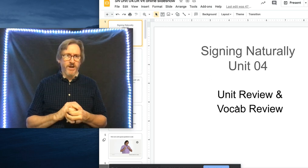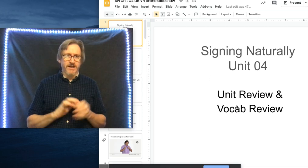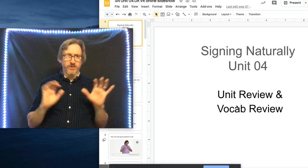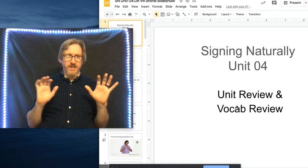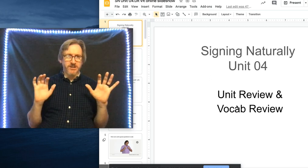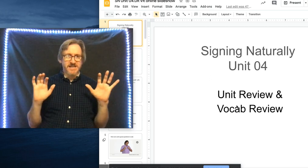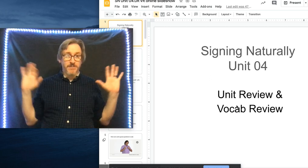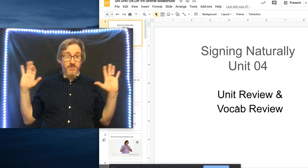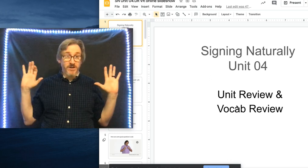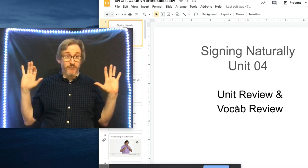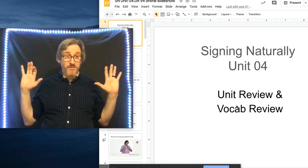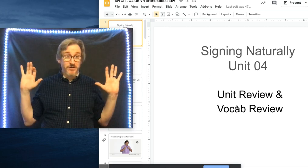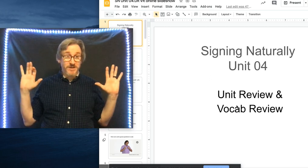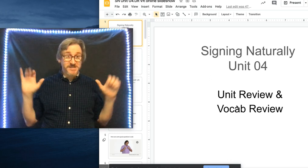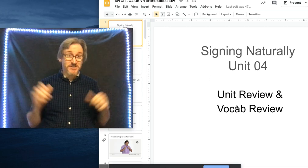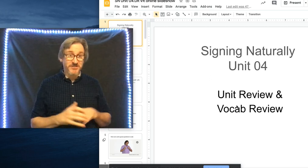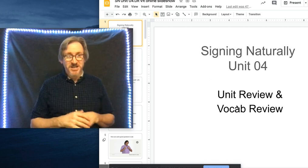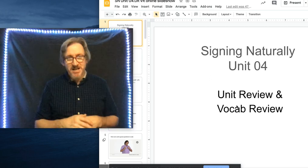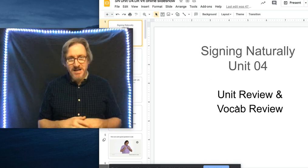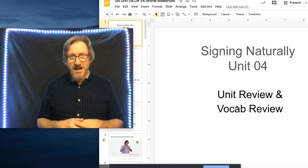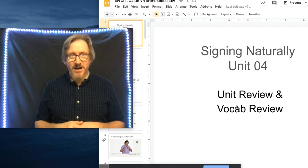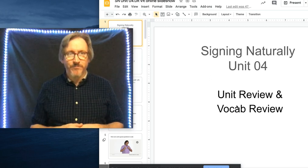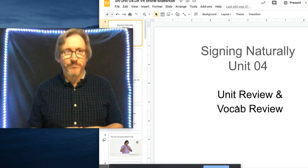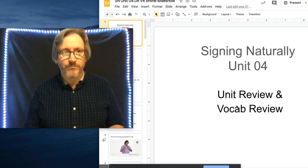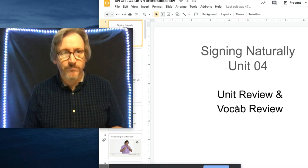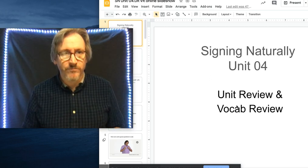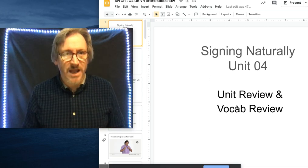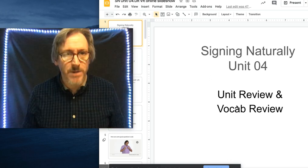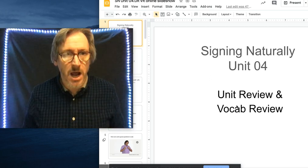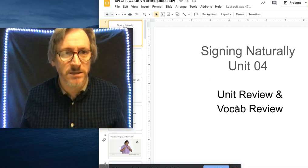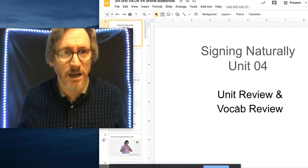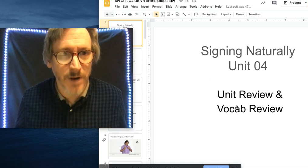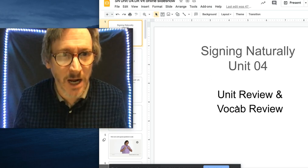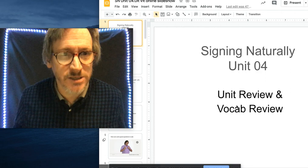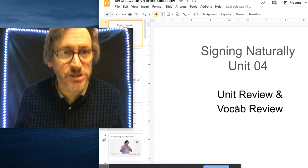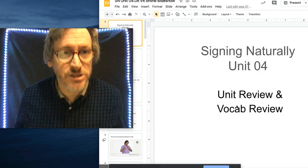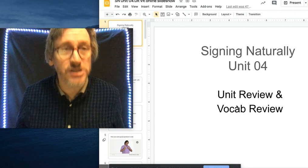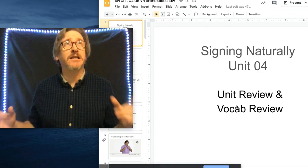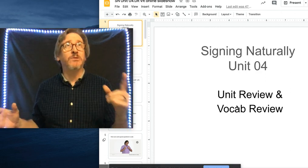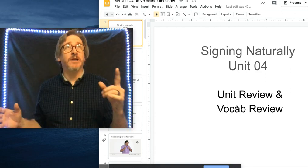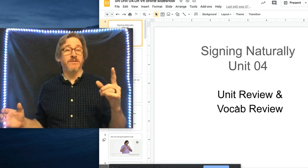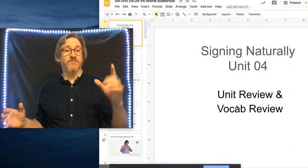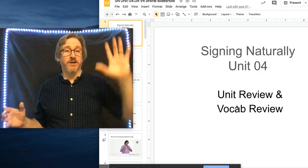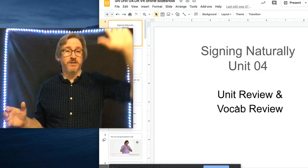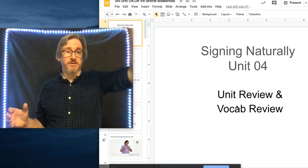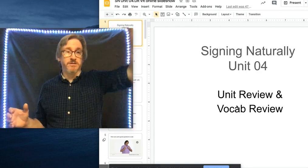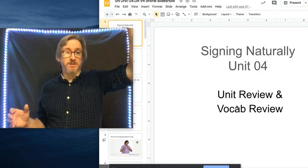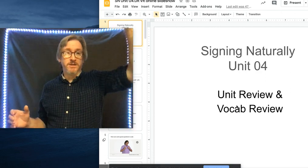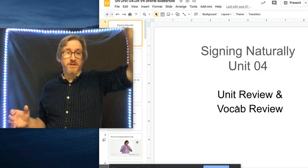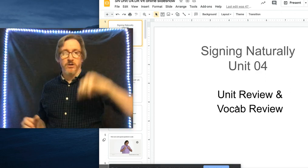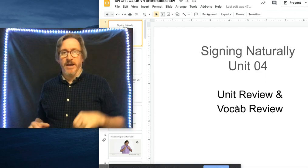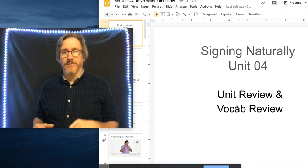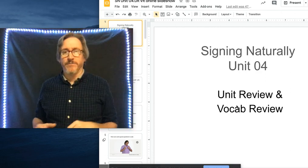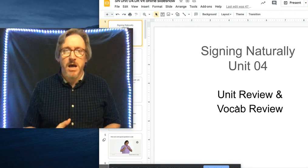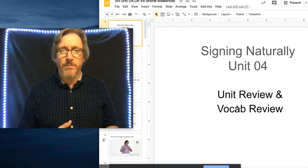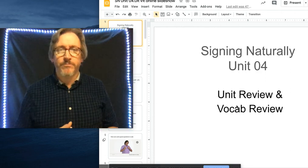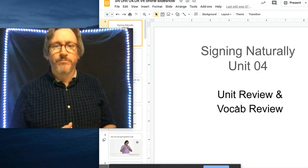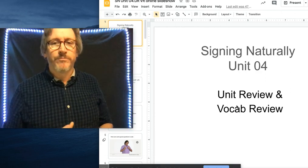God, with the white, it really looks like I'm in front of a green screen. I'm not. It's just a yellow light in front.